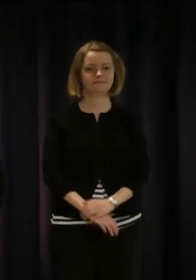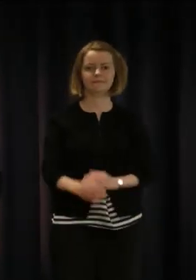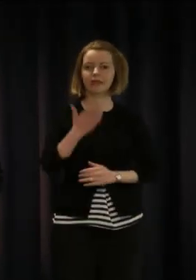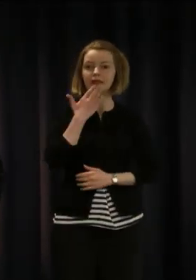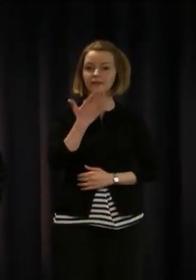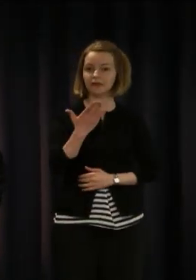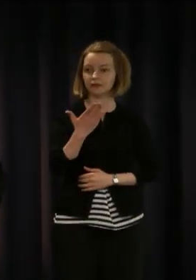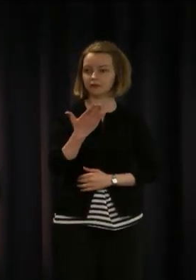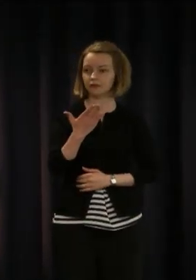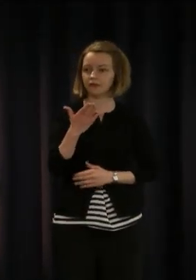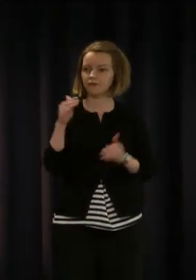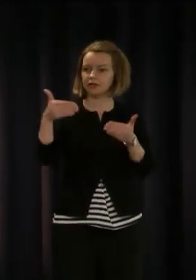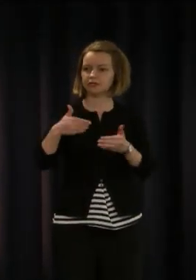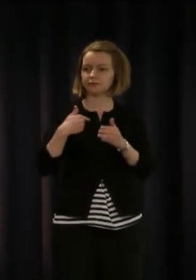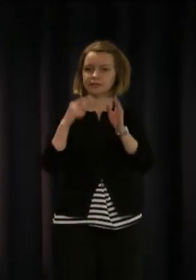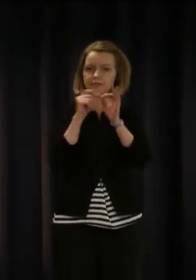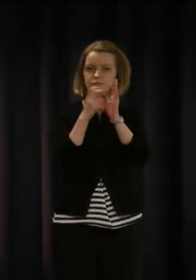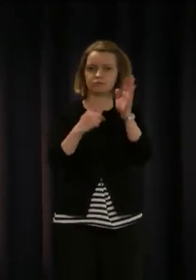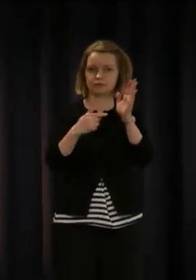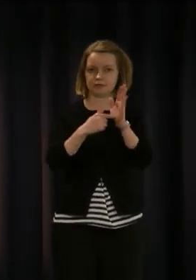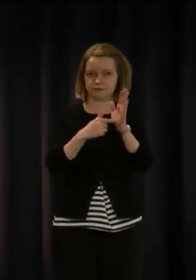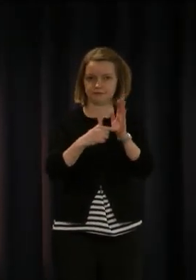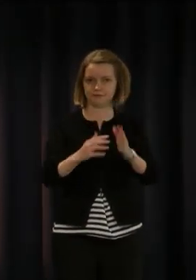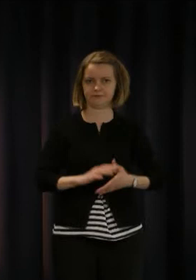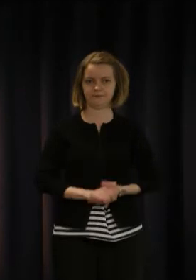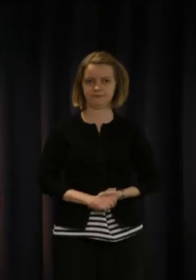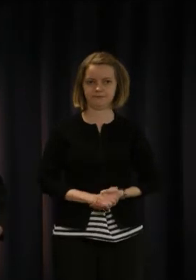Thank you for that introduction, Brent.